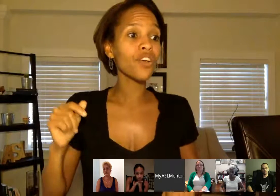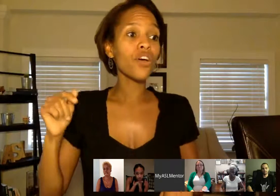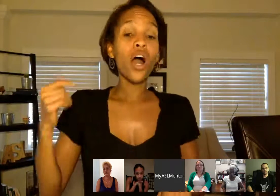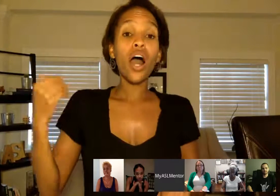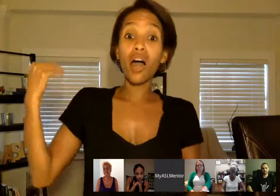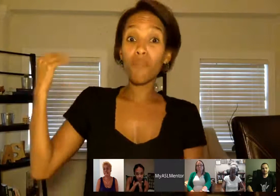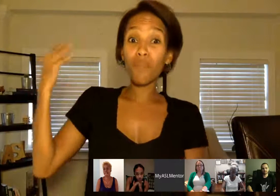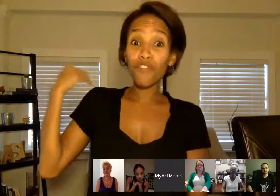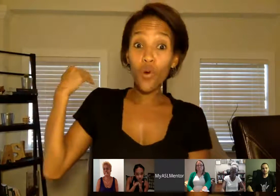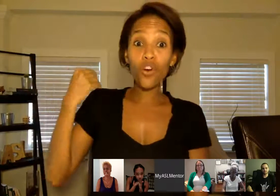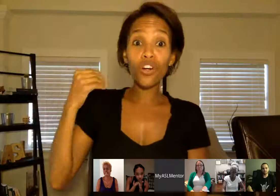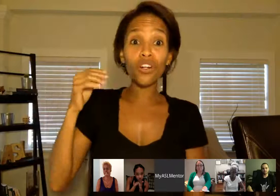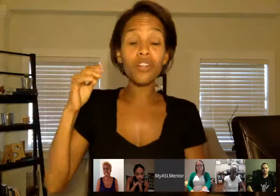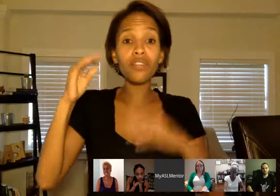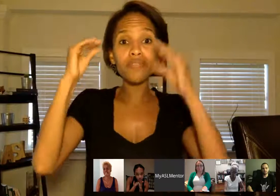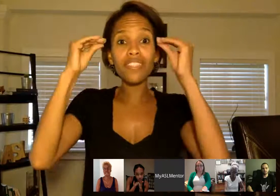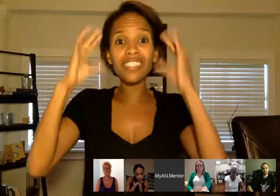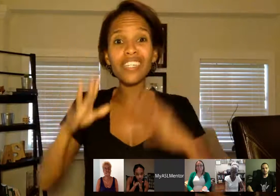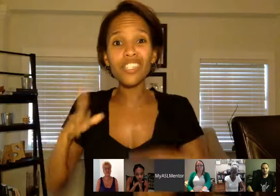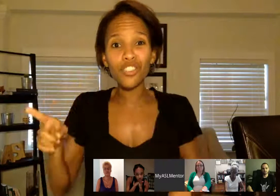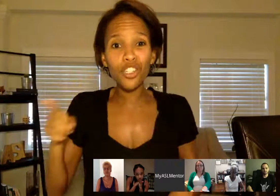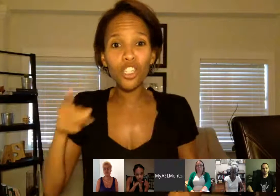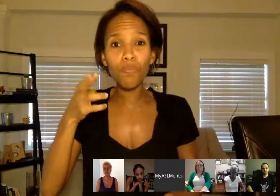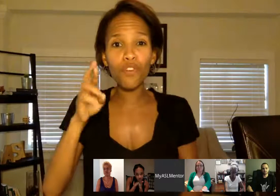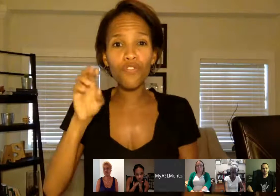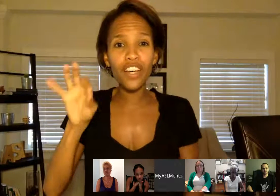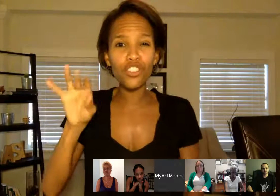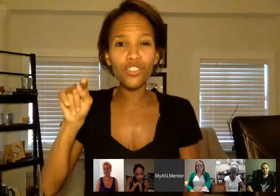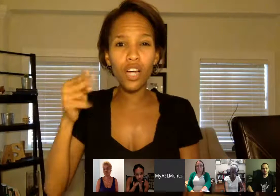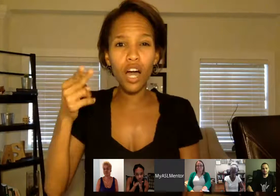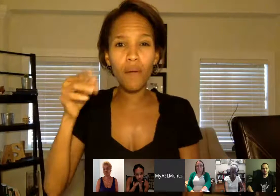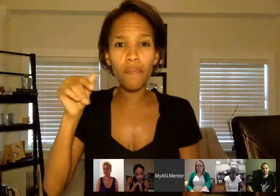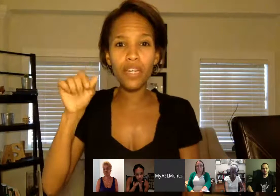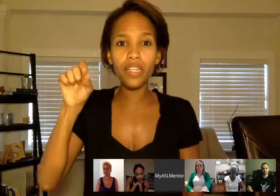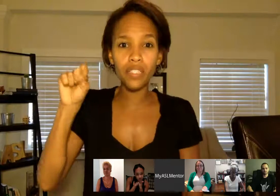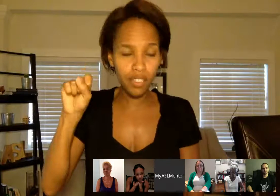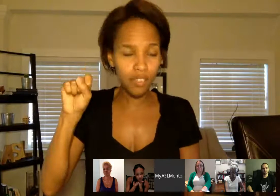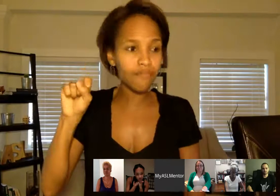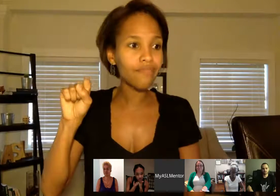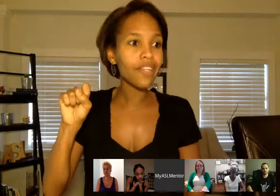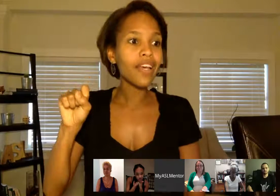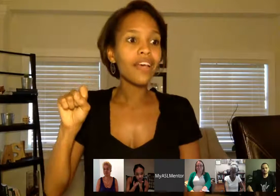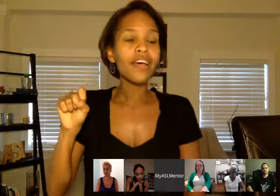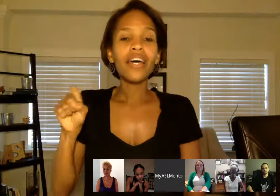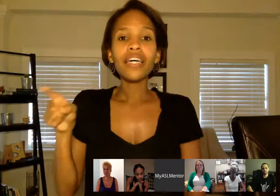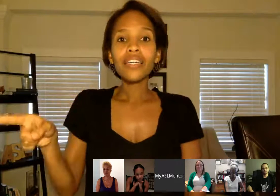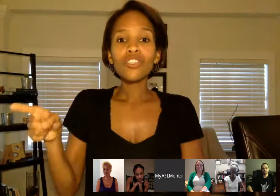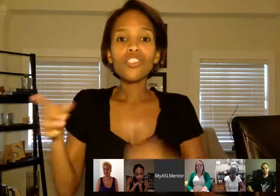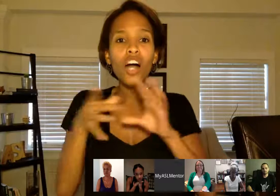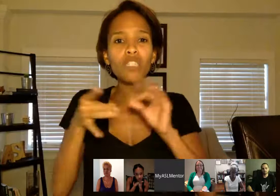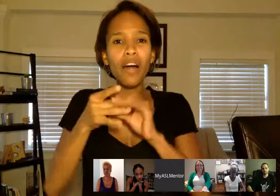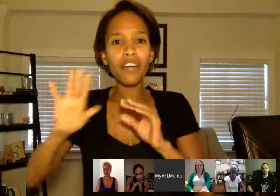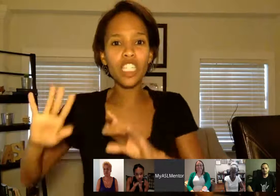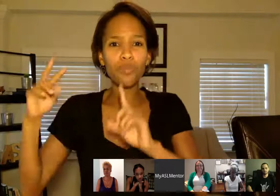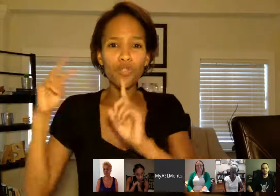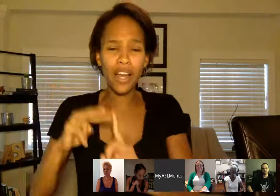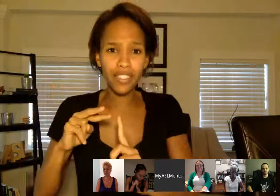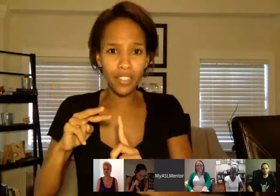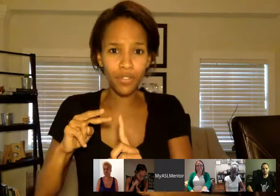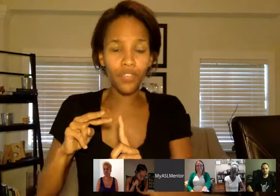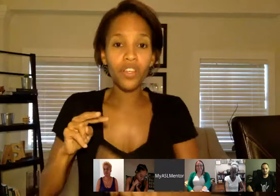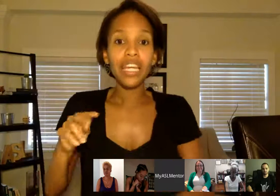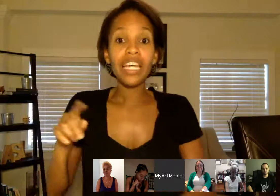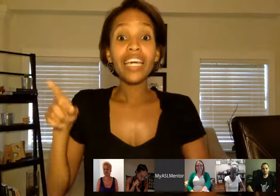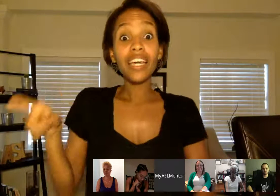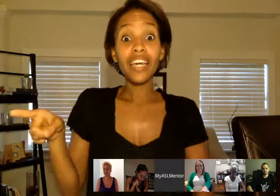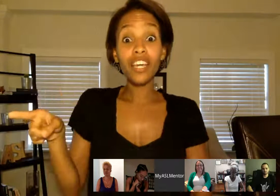have before the teacher, Professor Thomas, talked about his